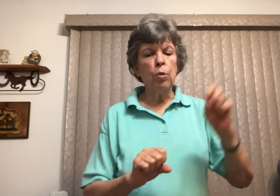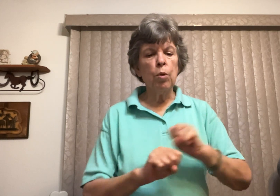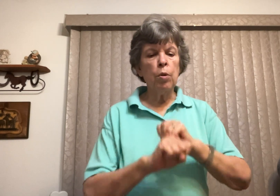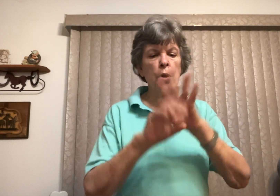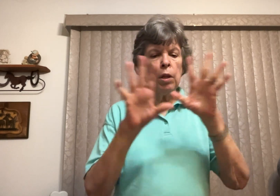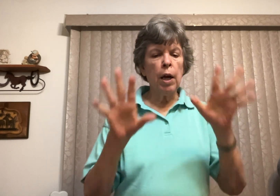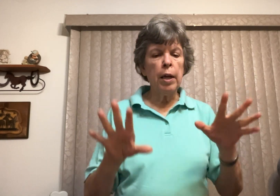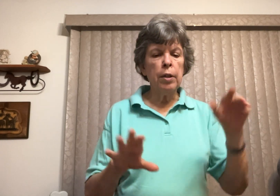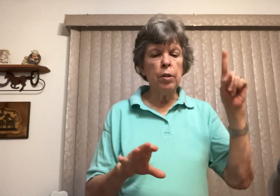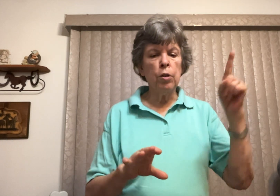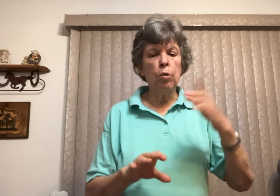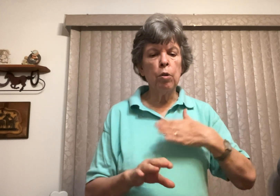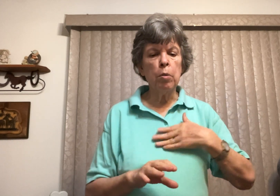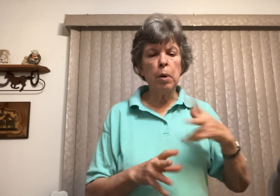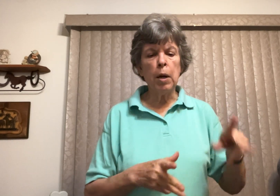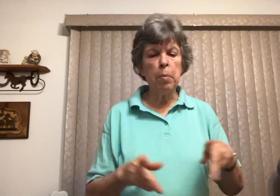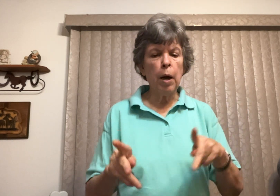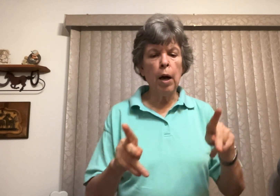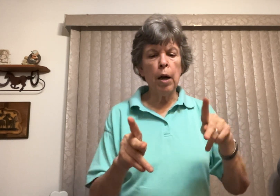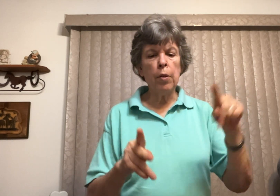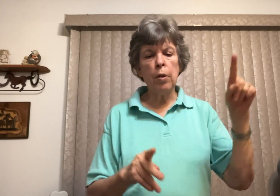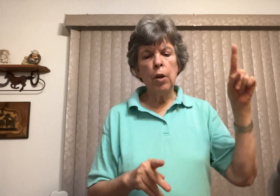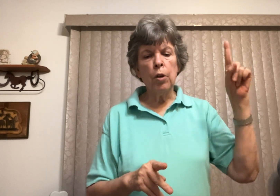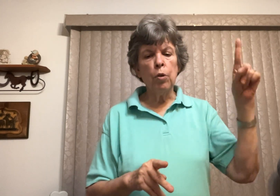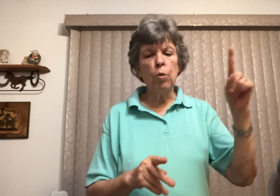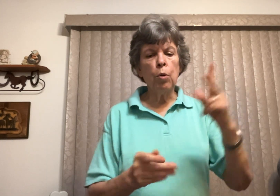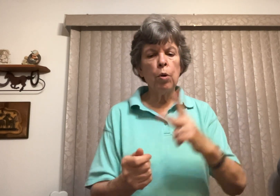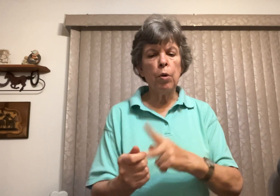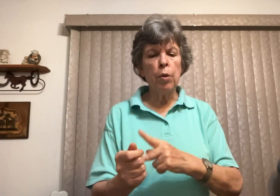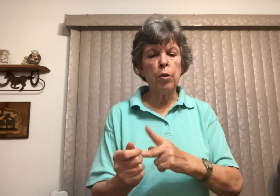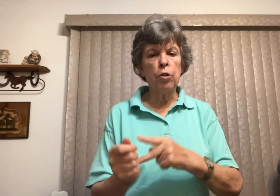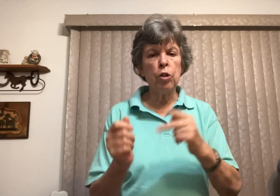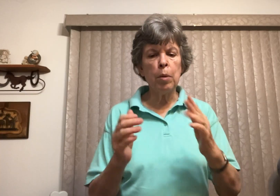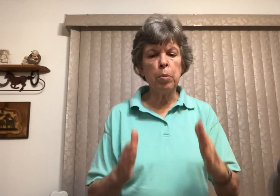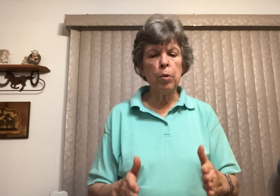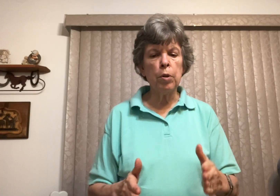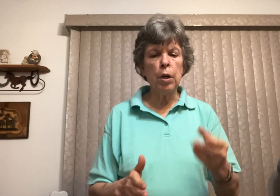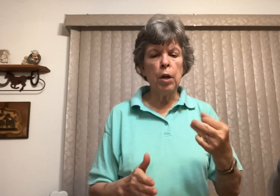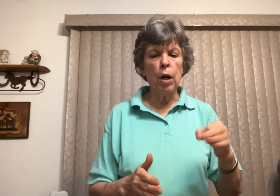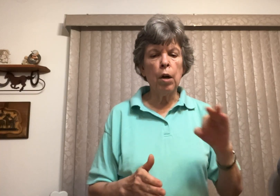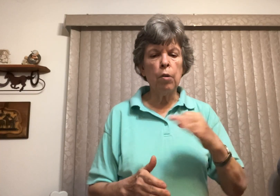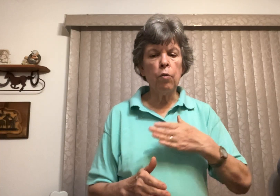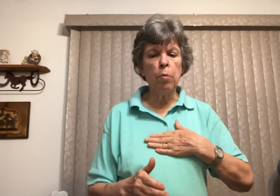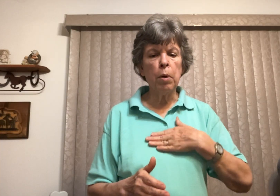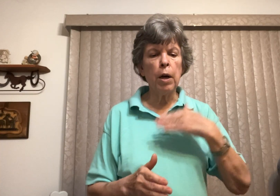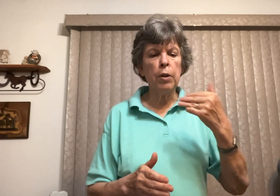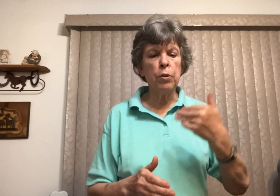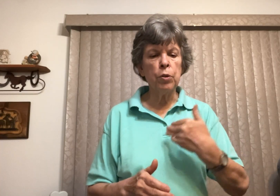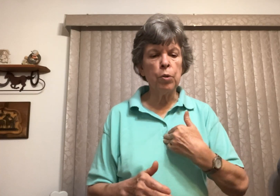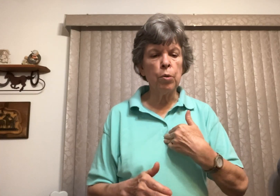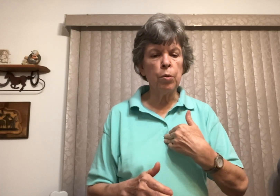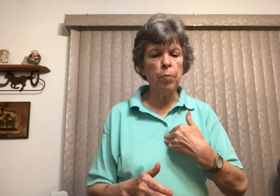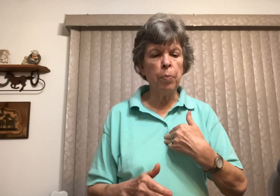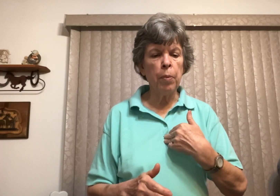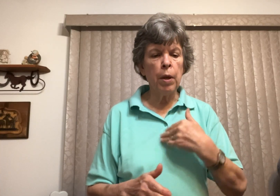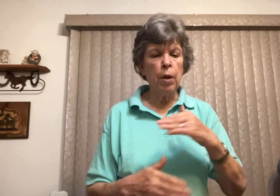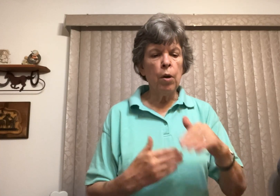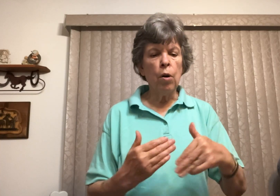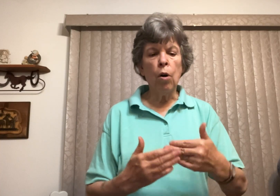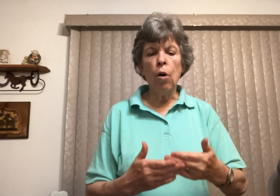You're the light, you're my path, you're the shepherd of my soul.